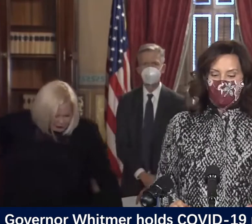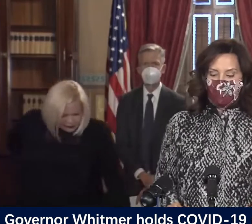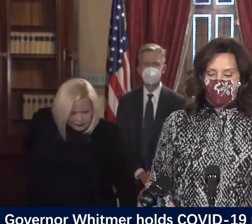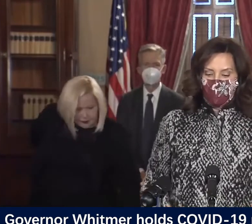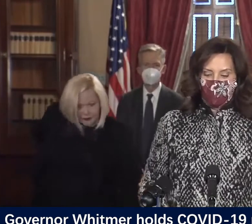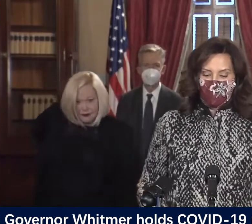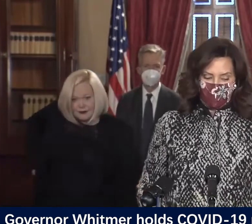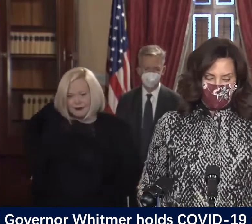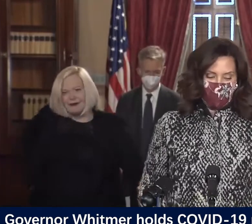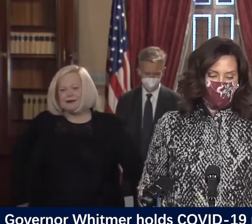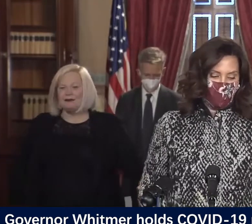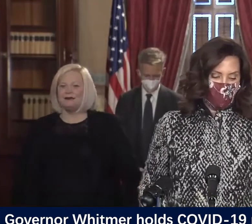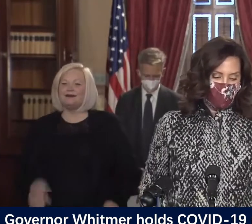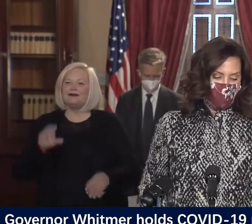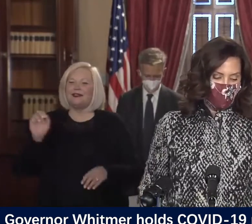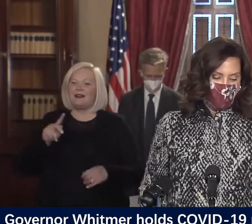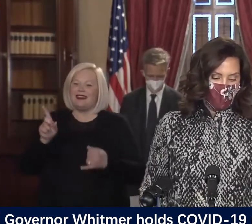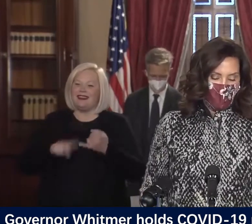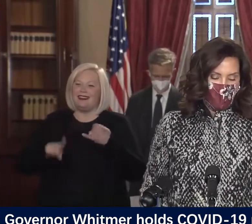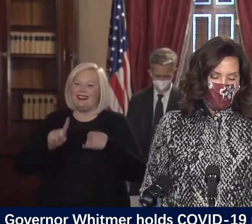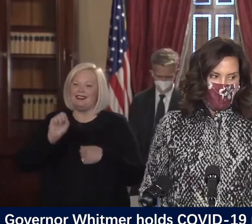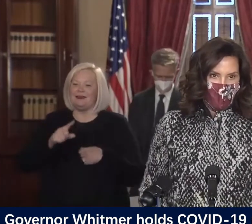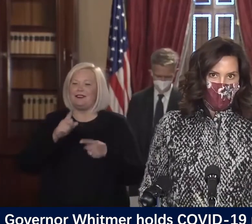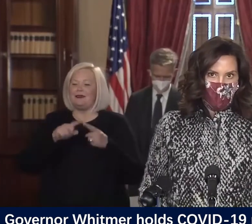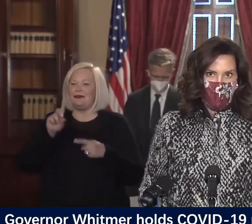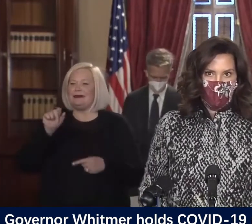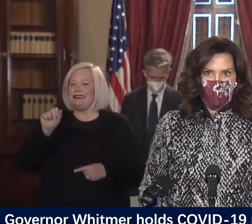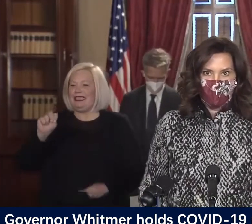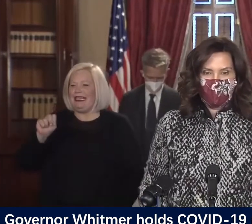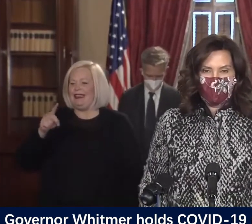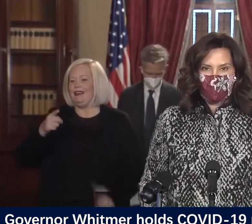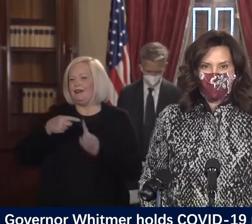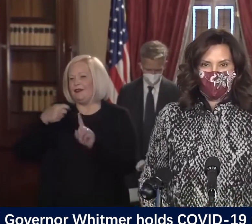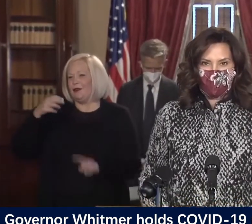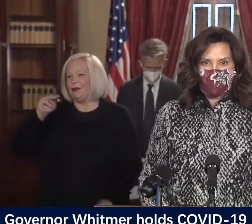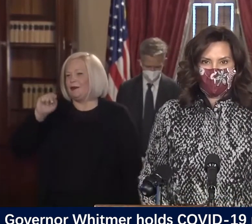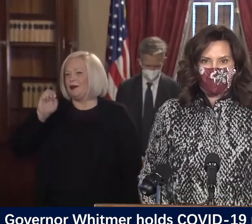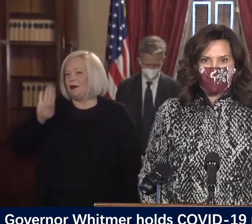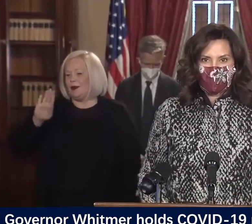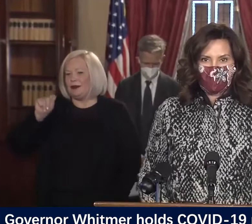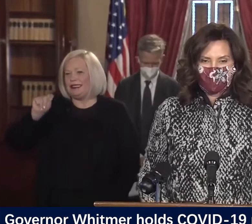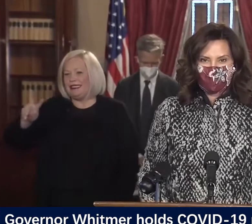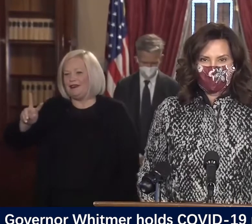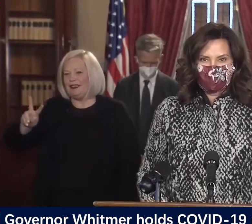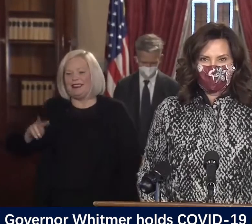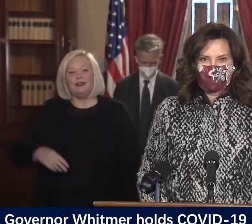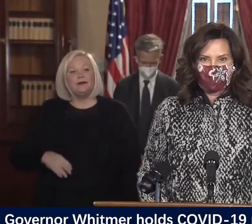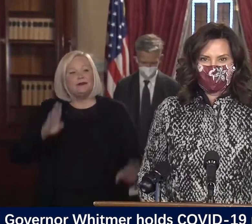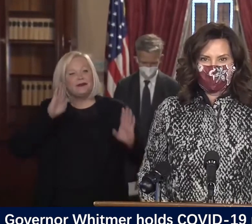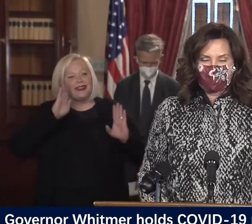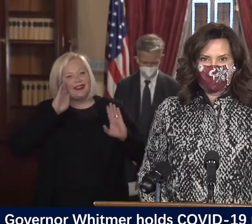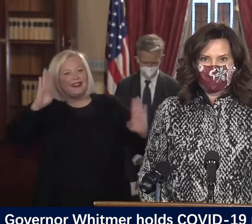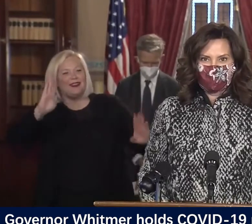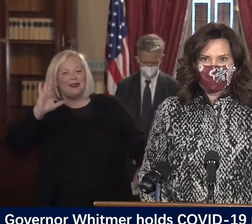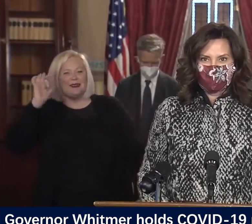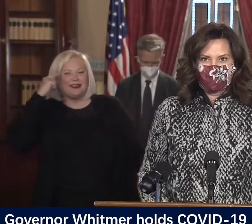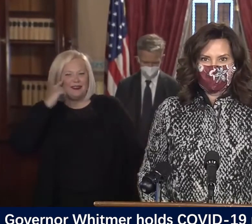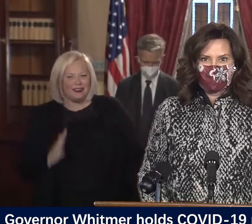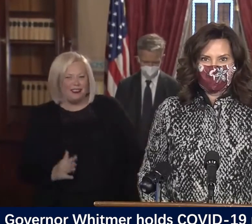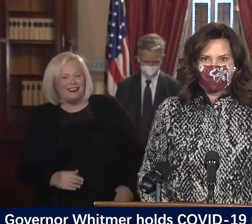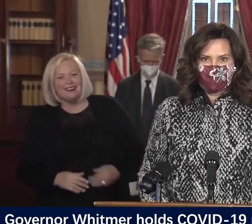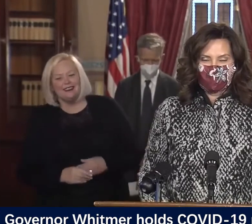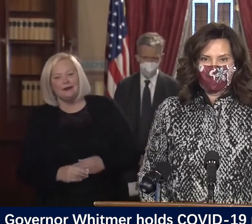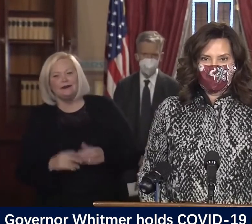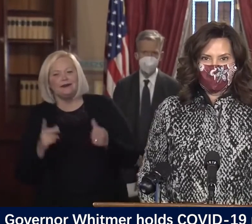Okay, Governor, the last question will come from Dan with Home TV. Hello, Governor.